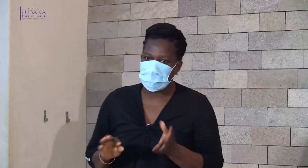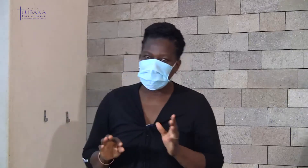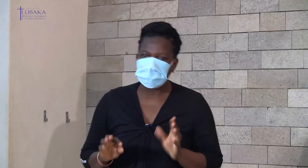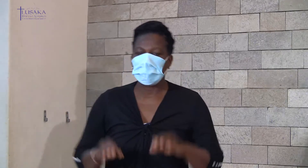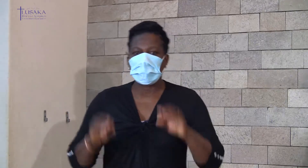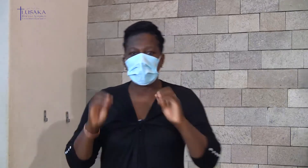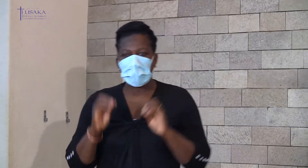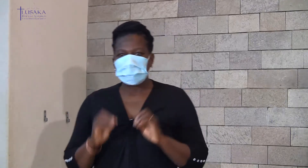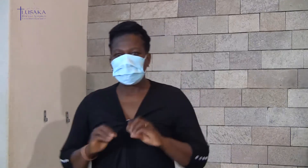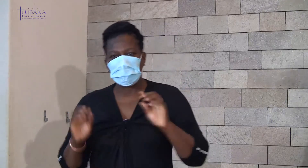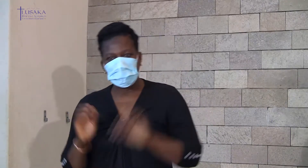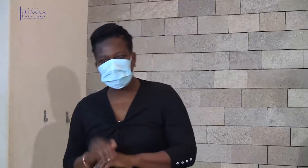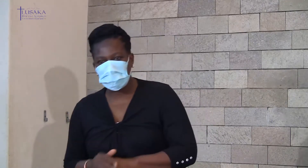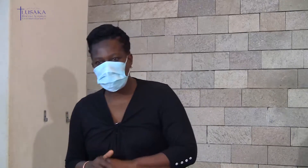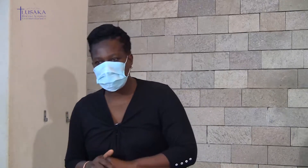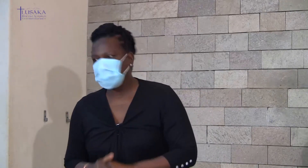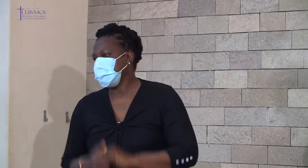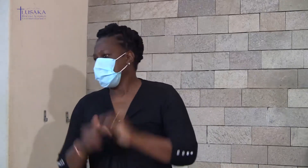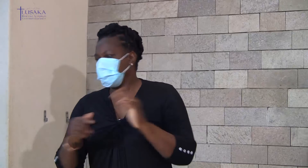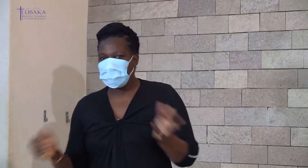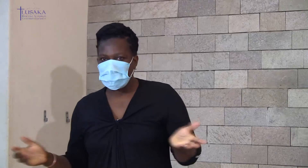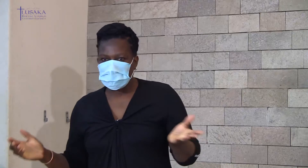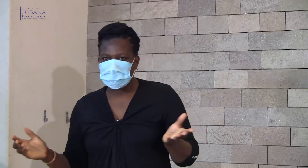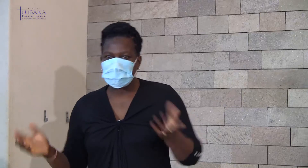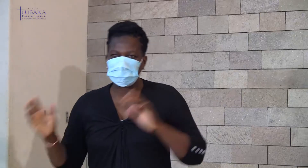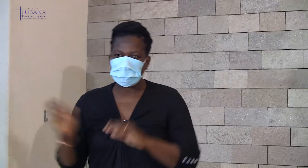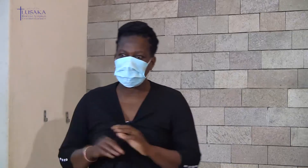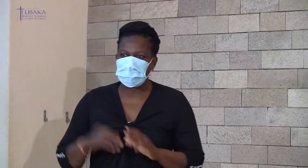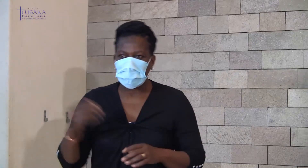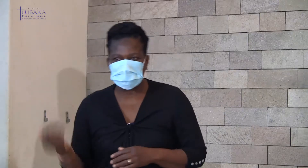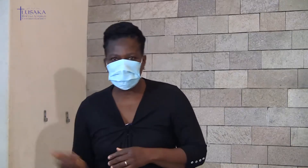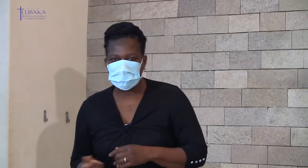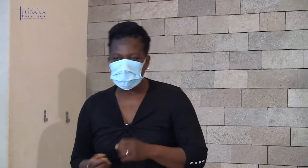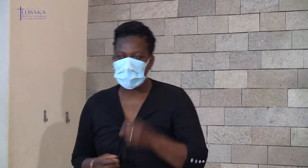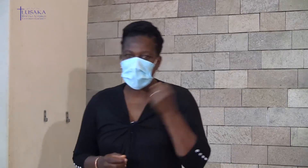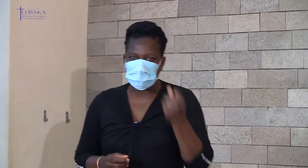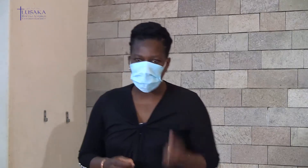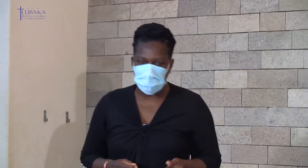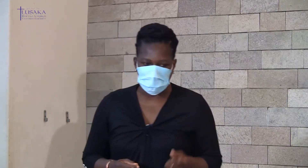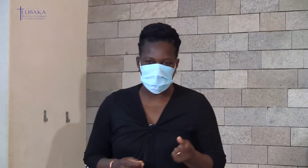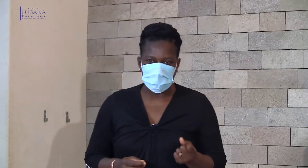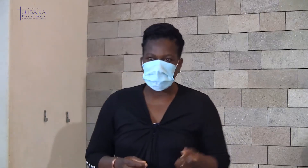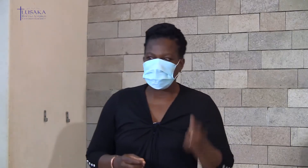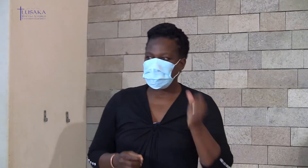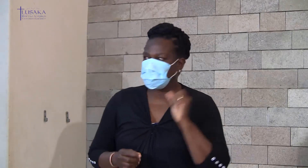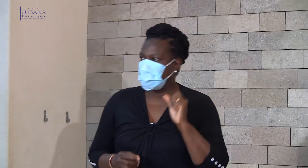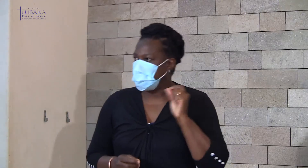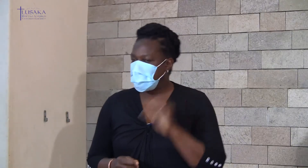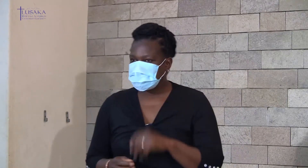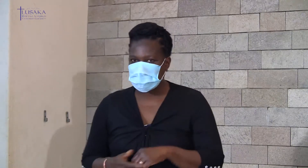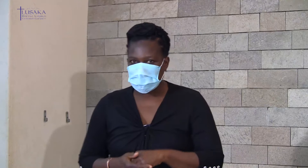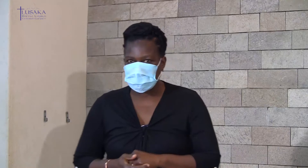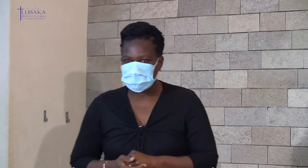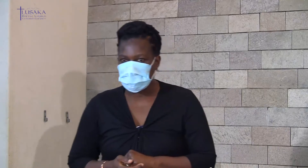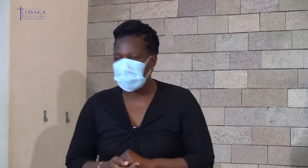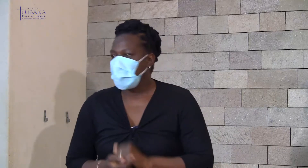got married, and later on they wedded and became husband and wife. So